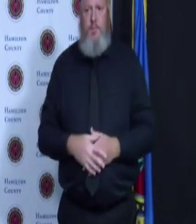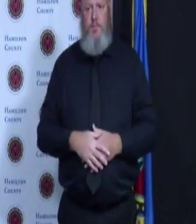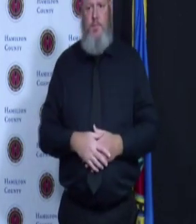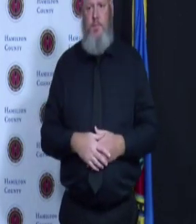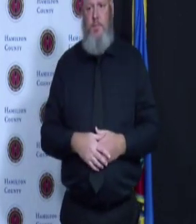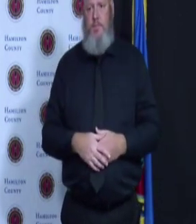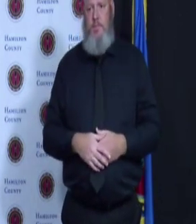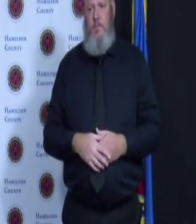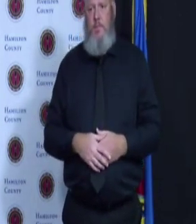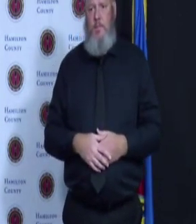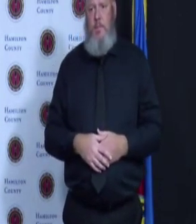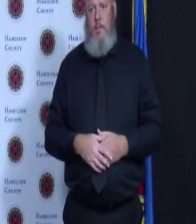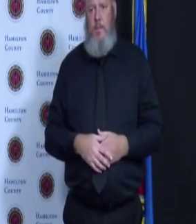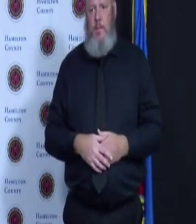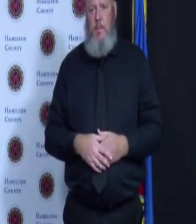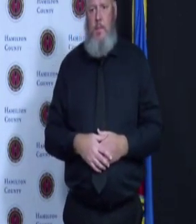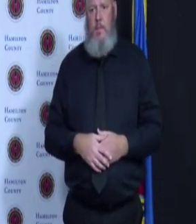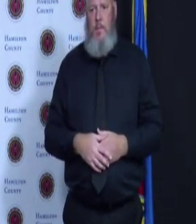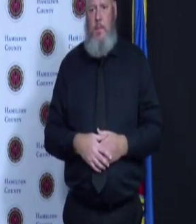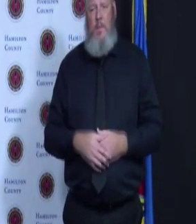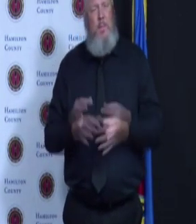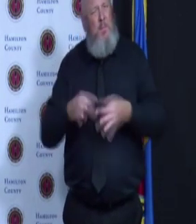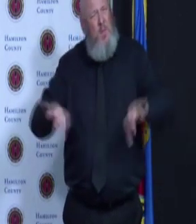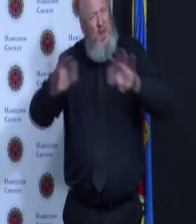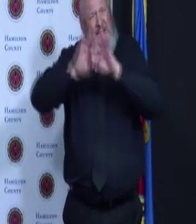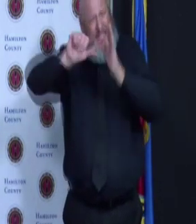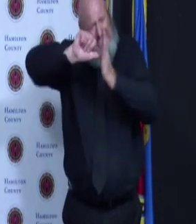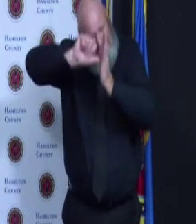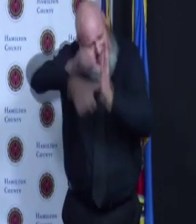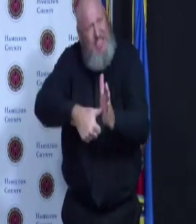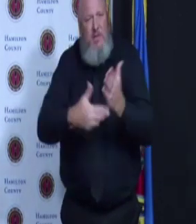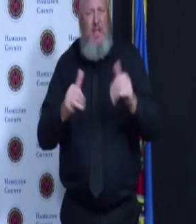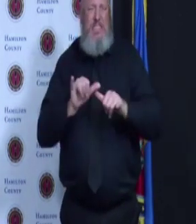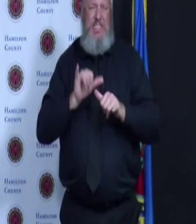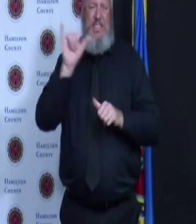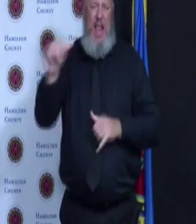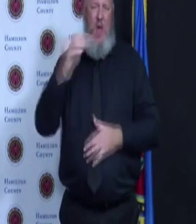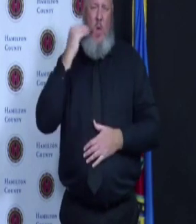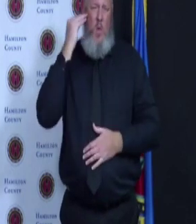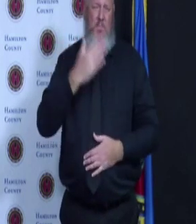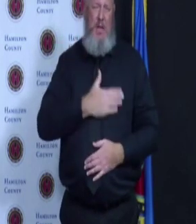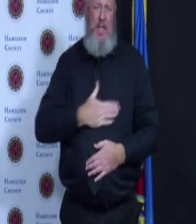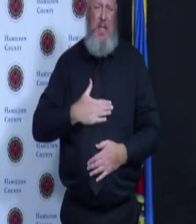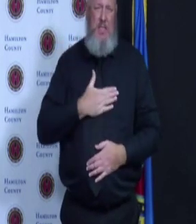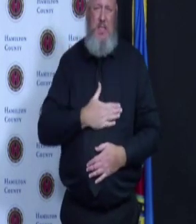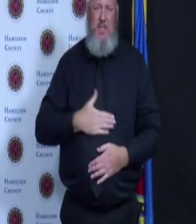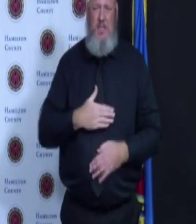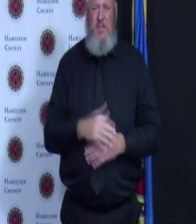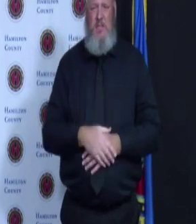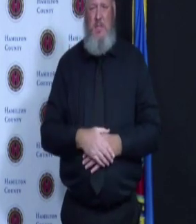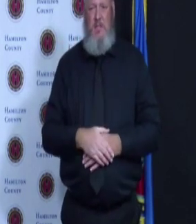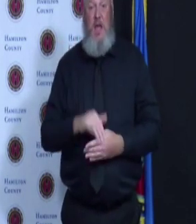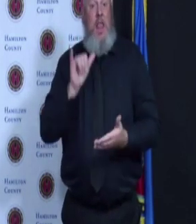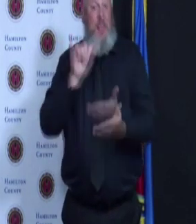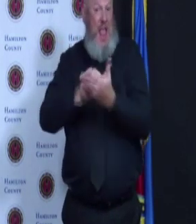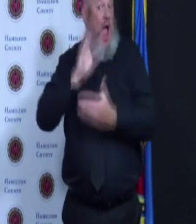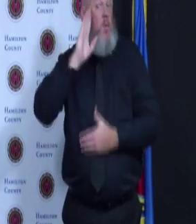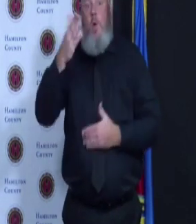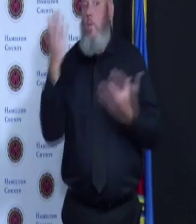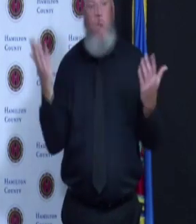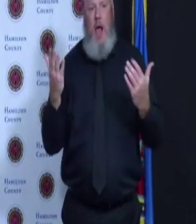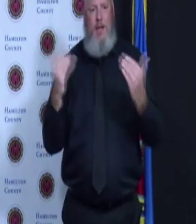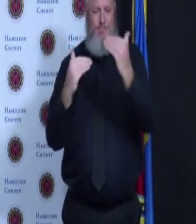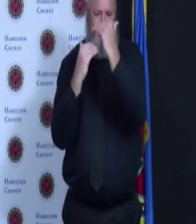to protect our healthcare workforce. Staying home limits the spread of disease. Can we increase our bed capacity